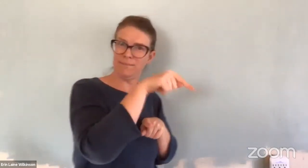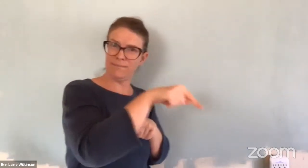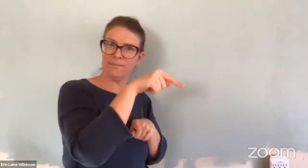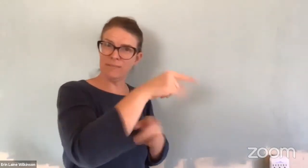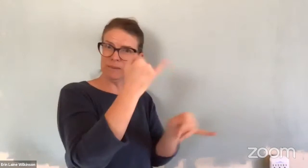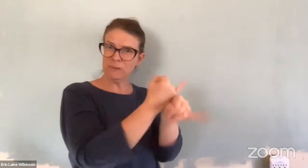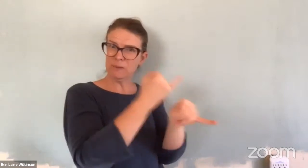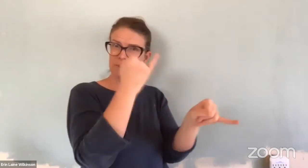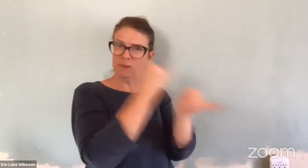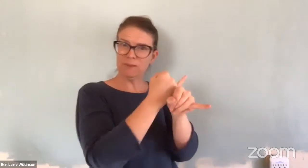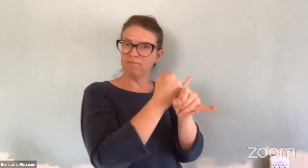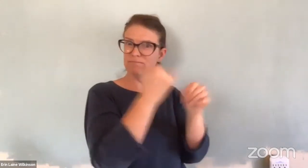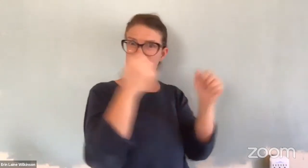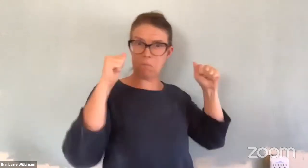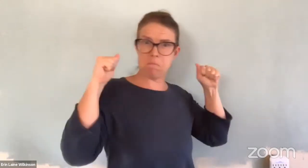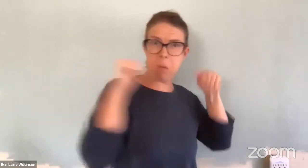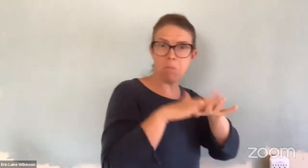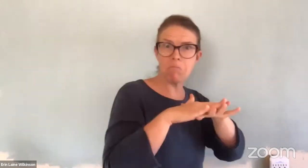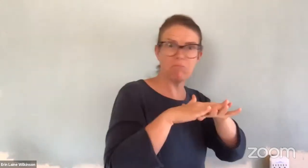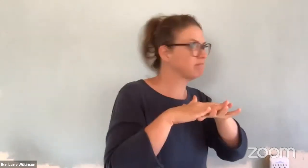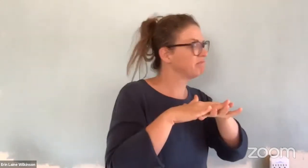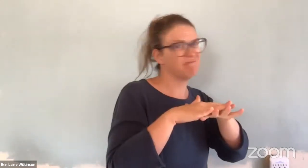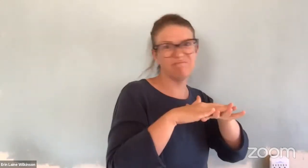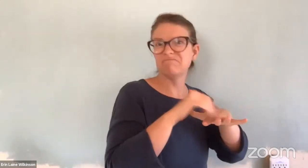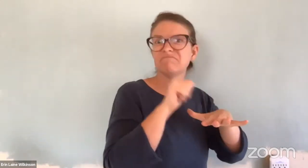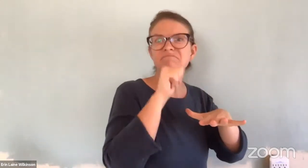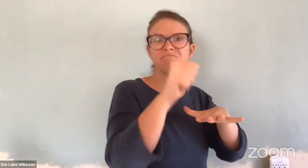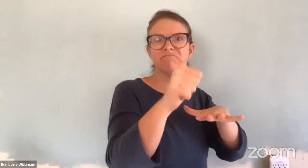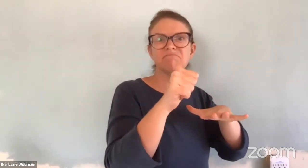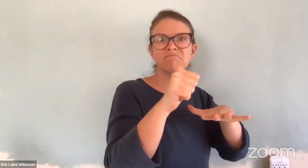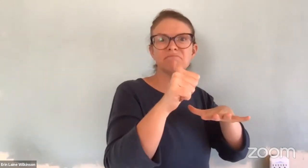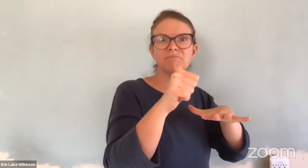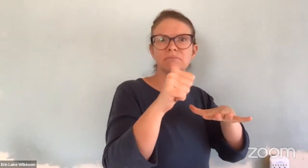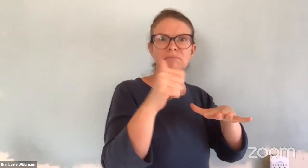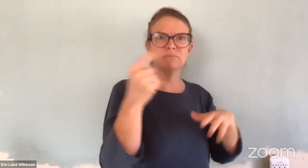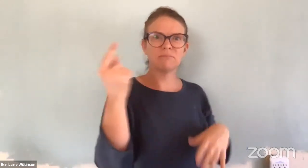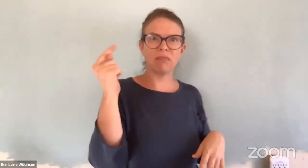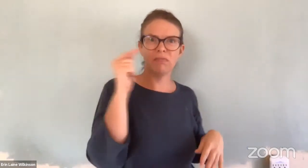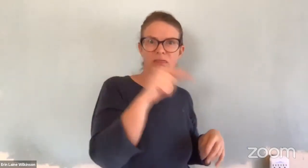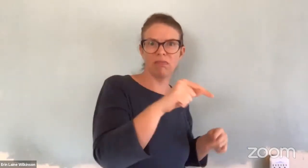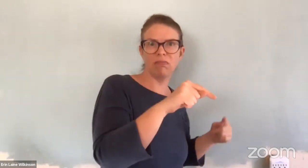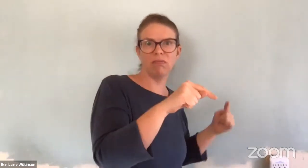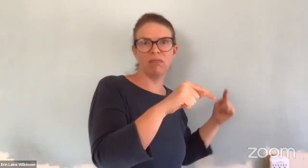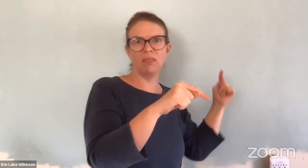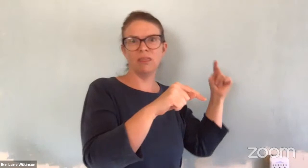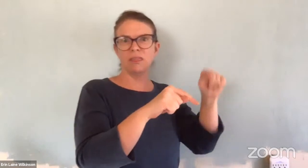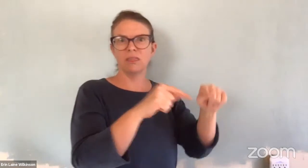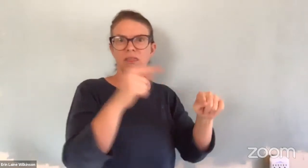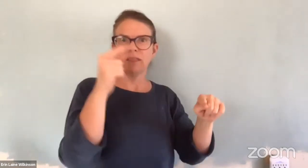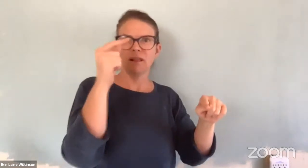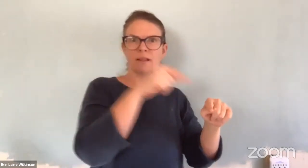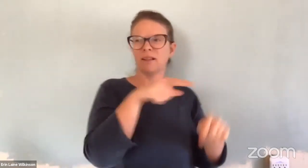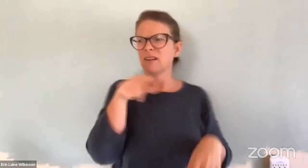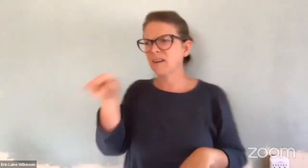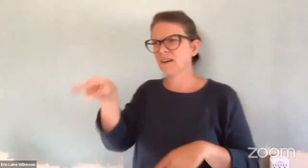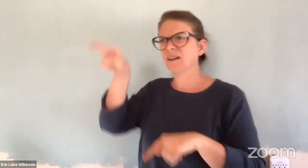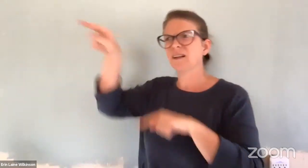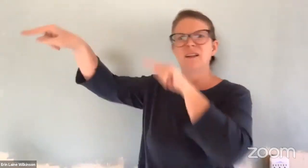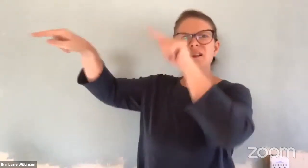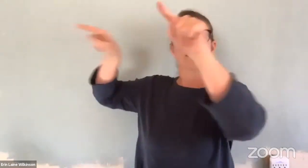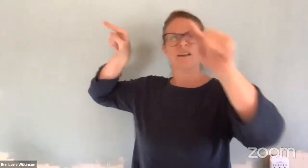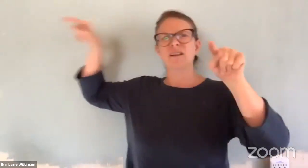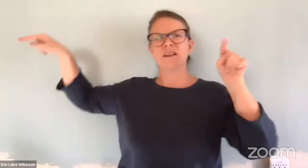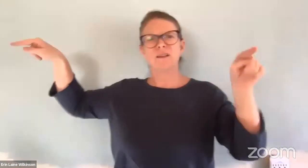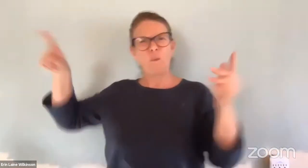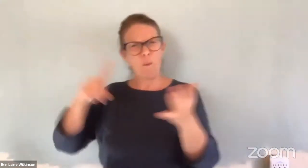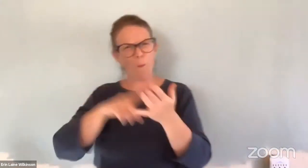majority of deaf students were at schools for the deaf. So I'm sorry, we're mainstreamed in public schools. And so very few